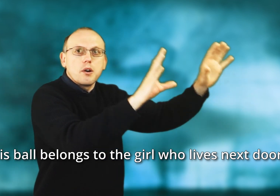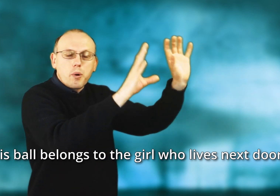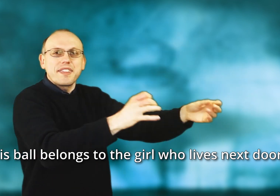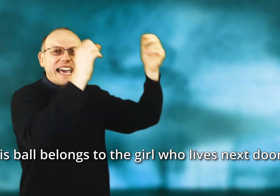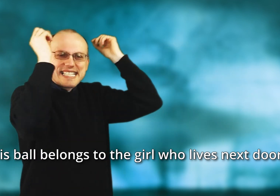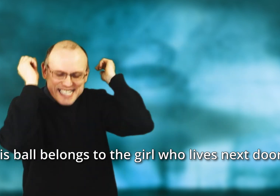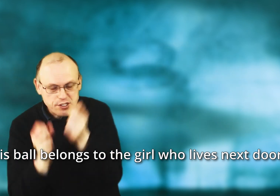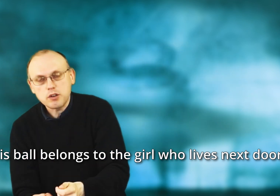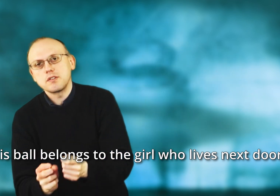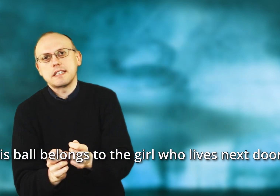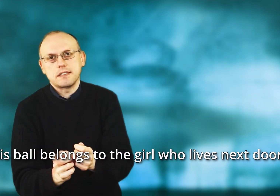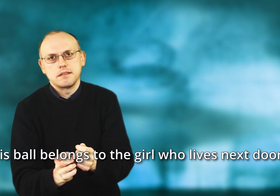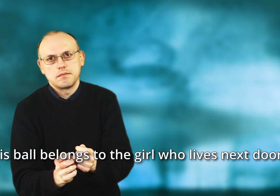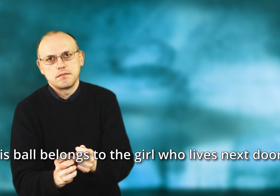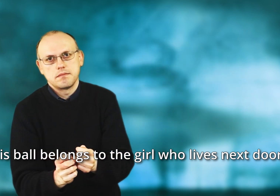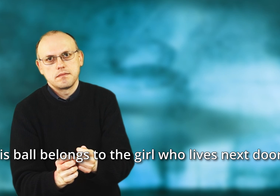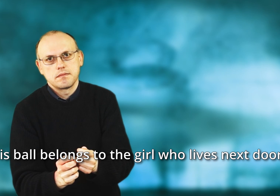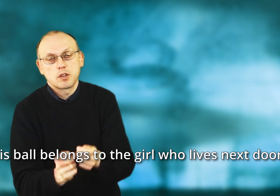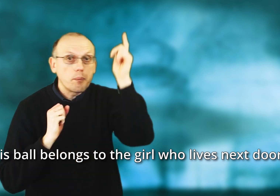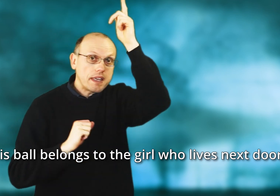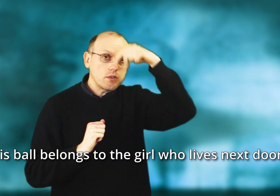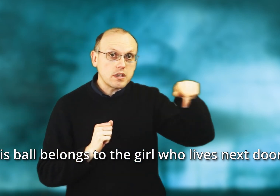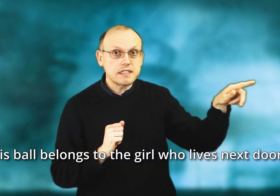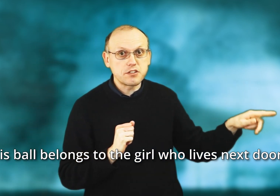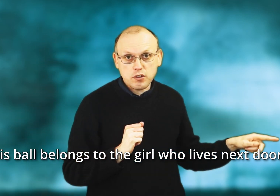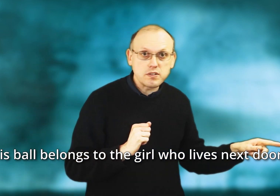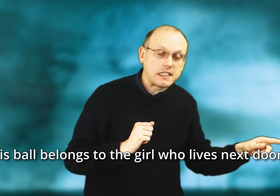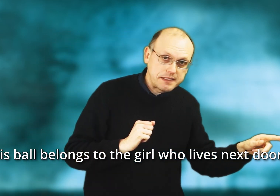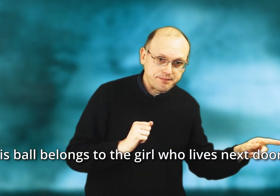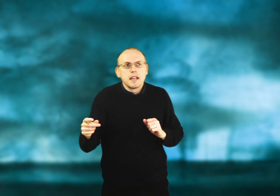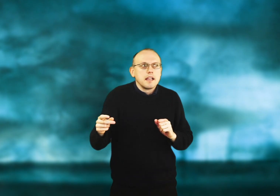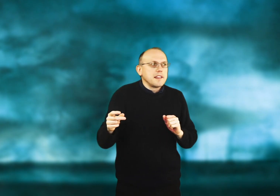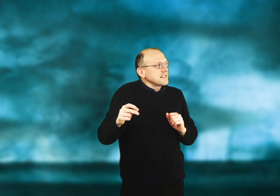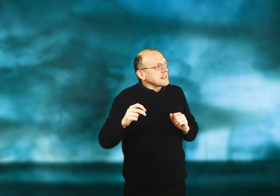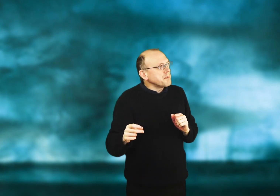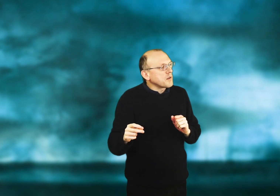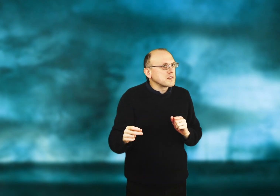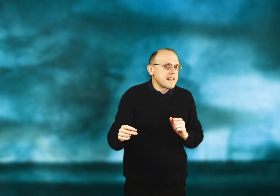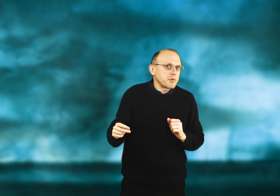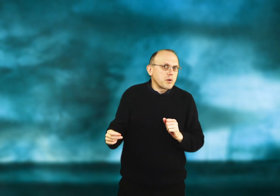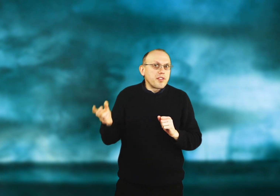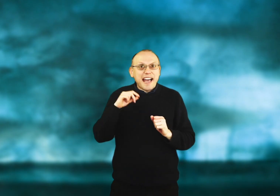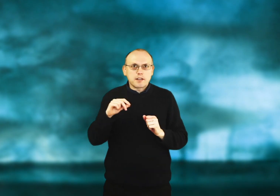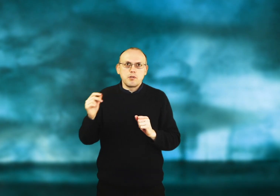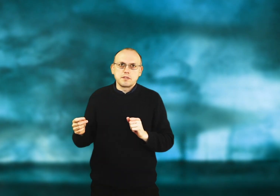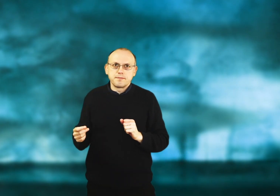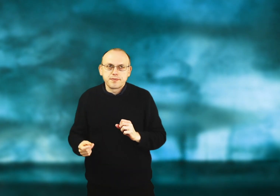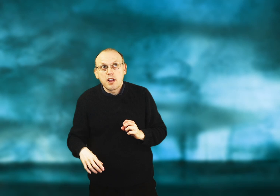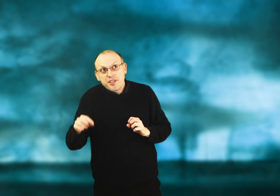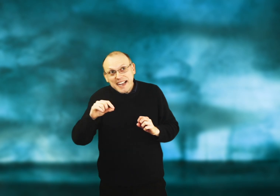with essential clauses compared to non-essential clauses. There's a type of clause that we call that clause. A that